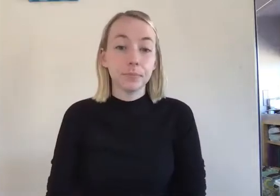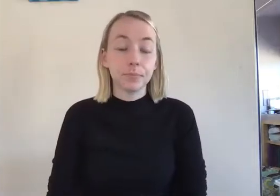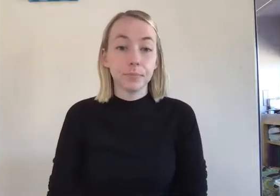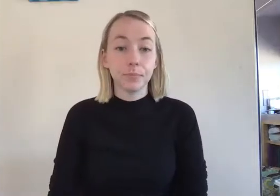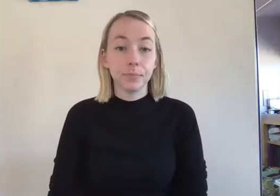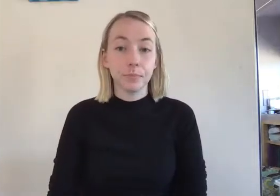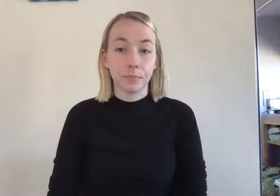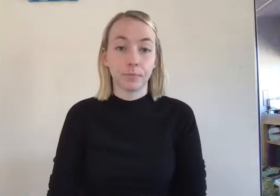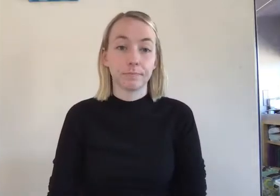So